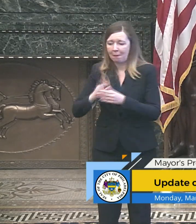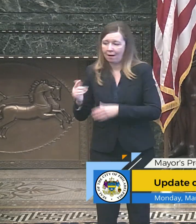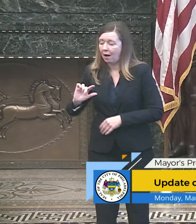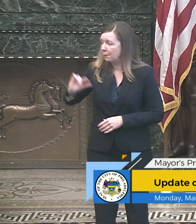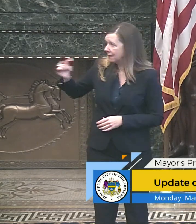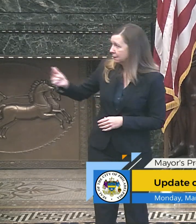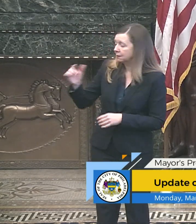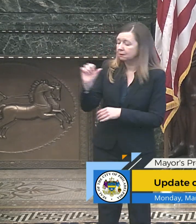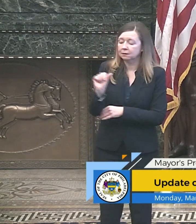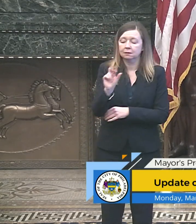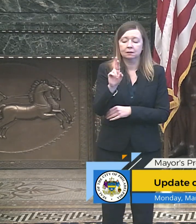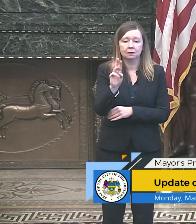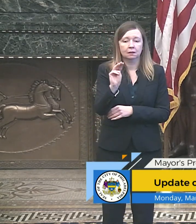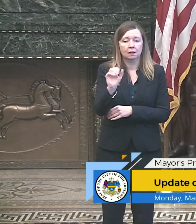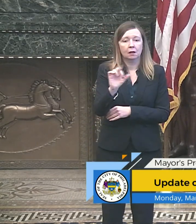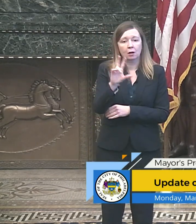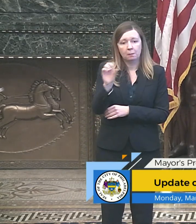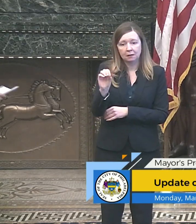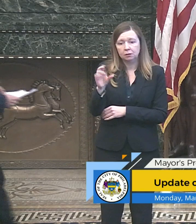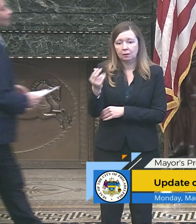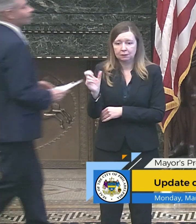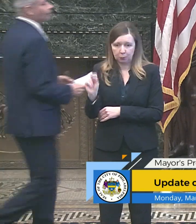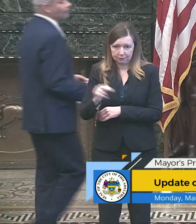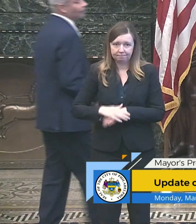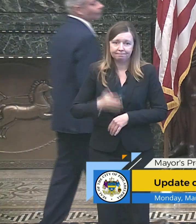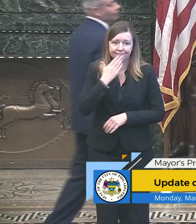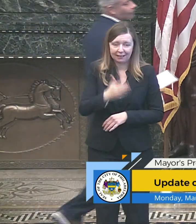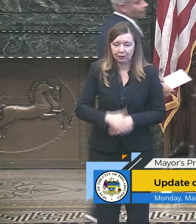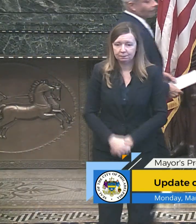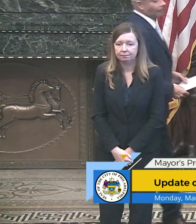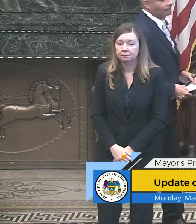His name is Armando Esquerra Hasbun. Thank you.